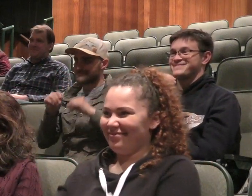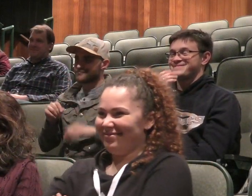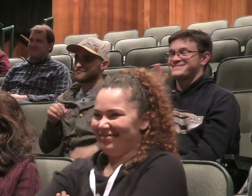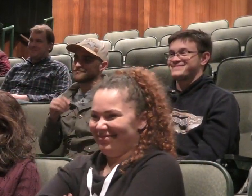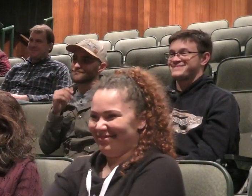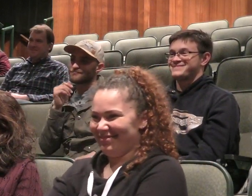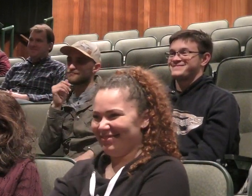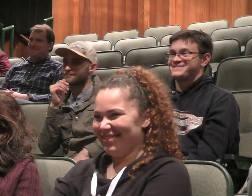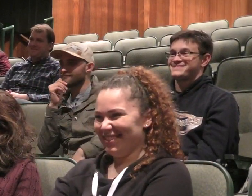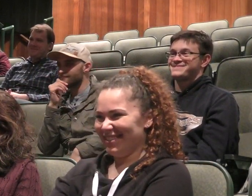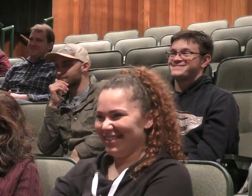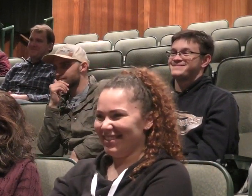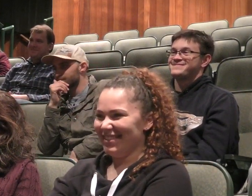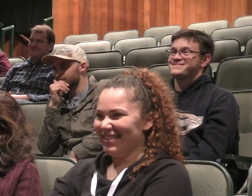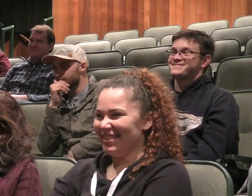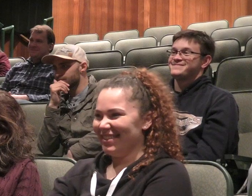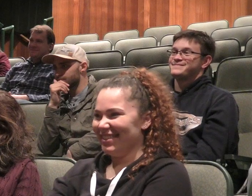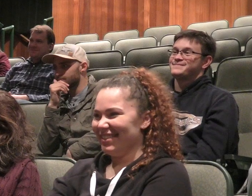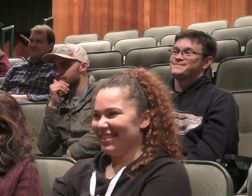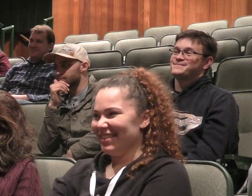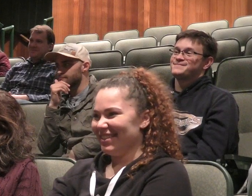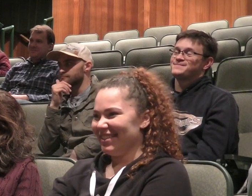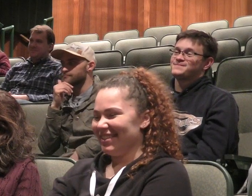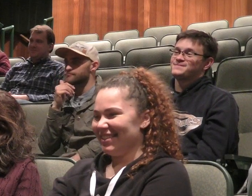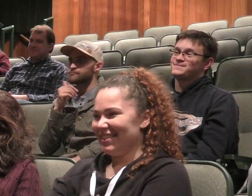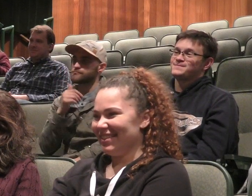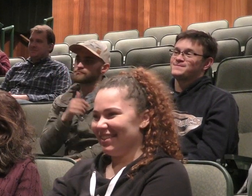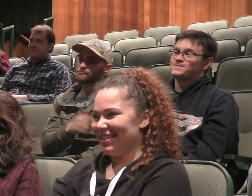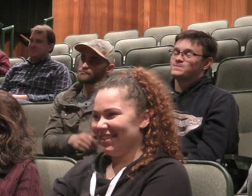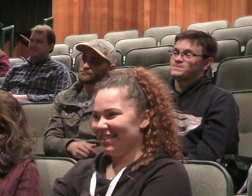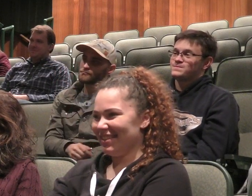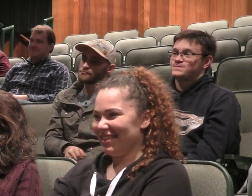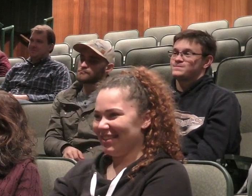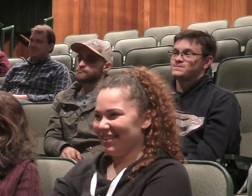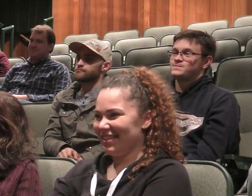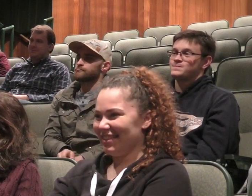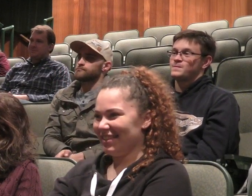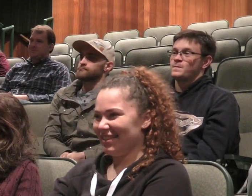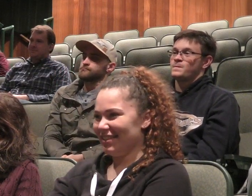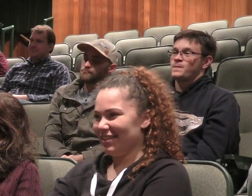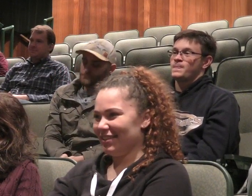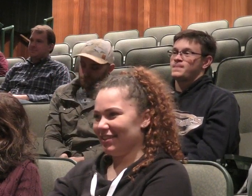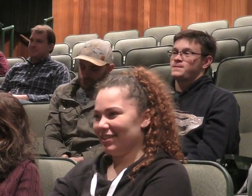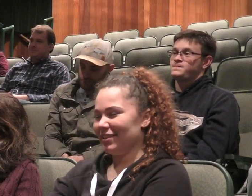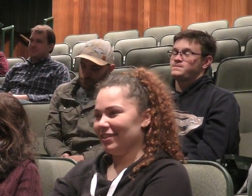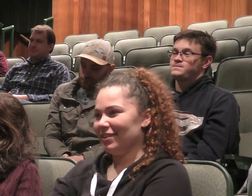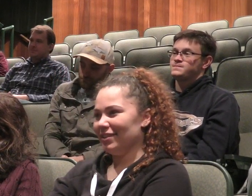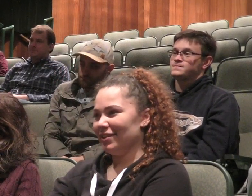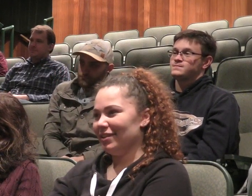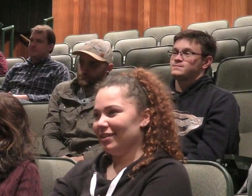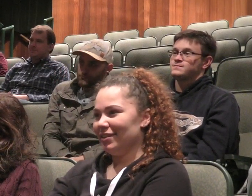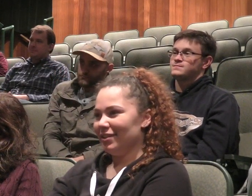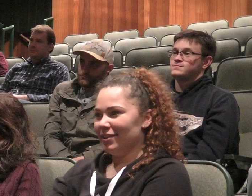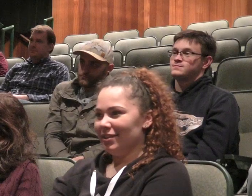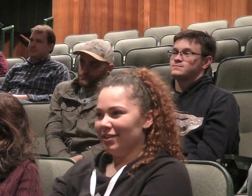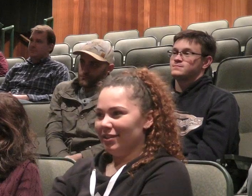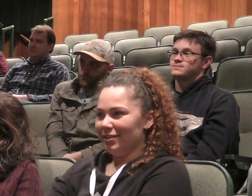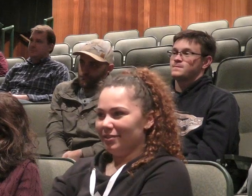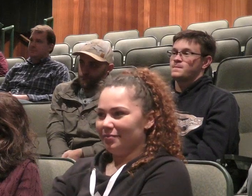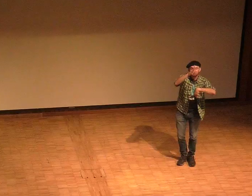Beautiful, beautiful. Now, I'm going to show how the rooster behaves. How does it move?